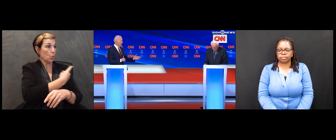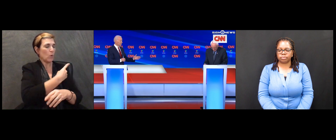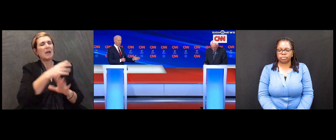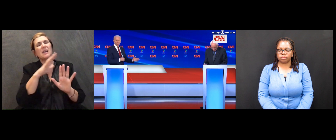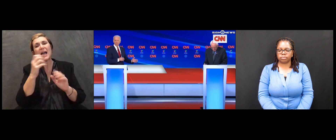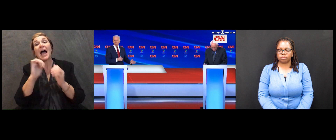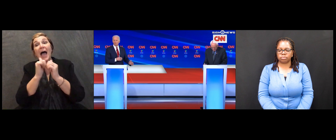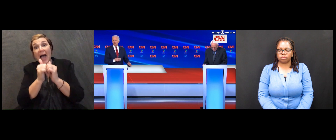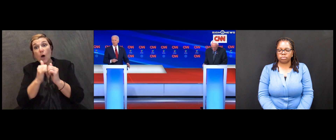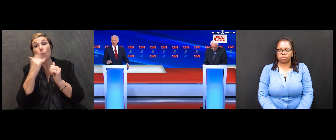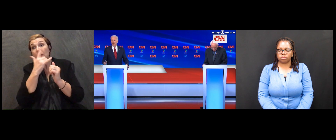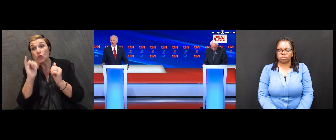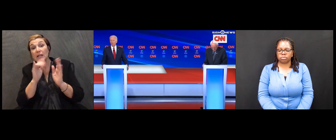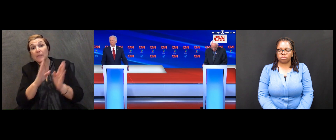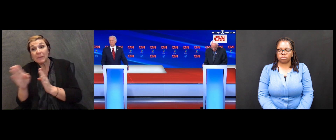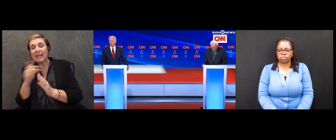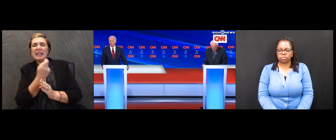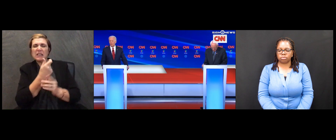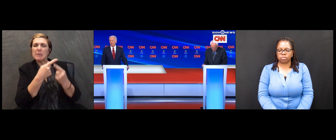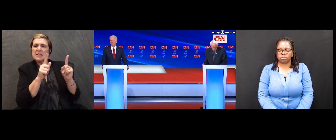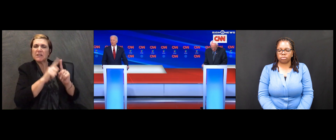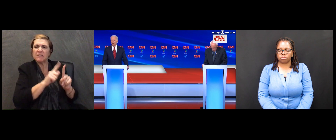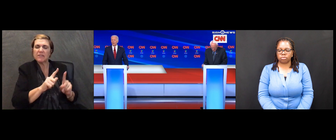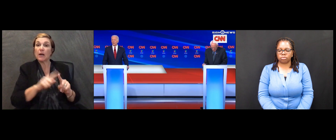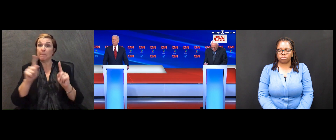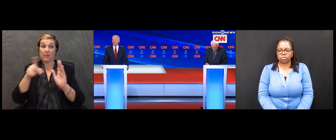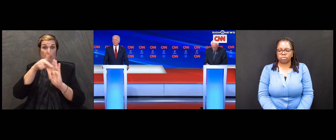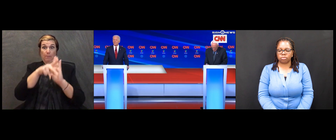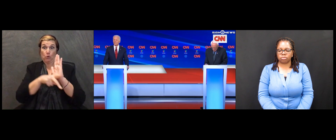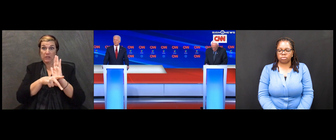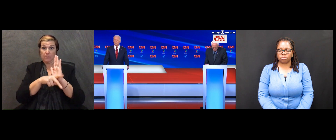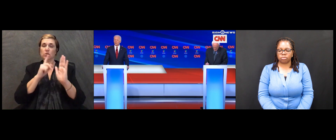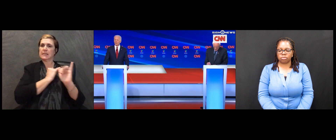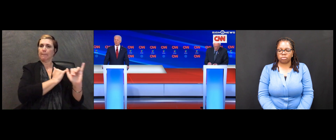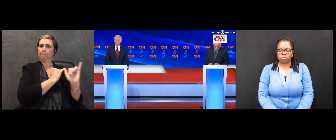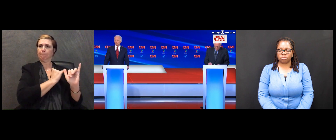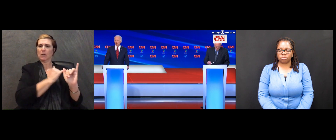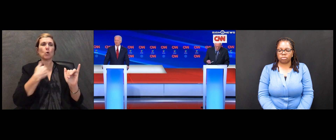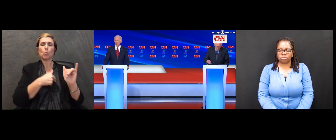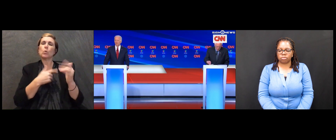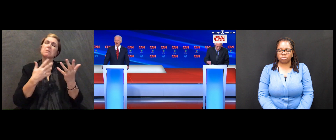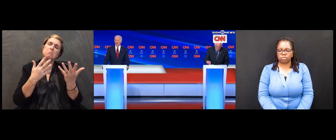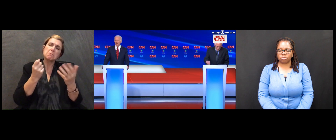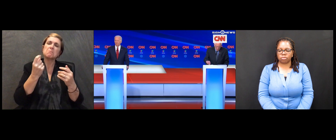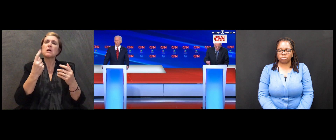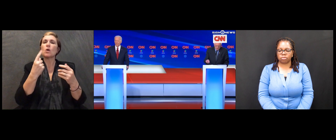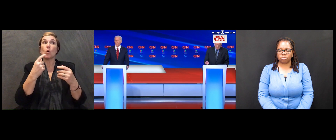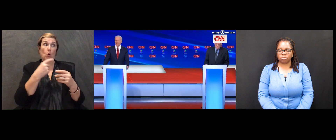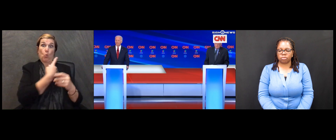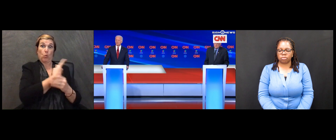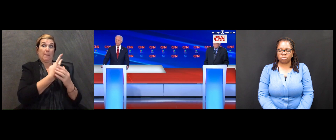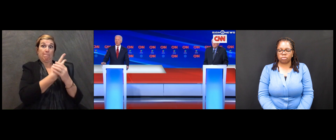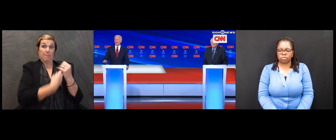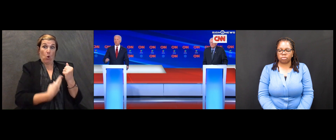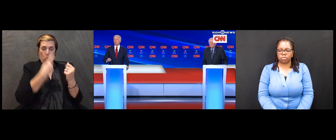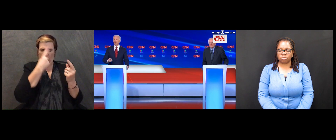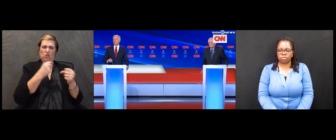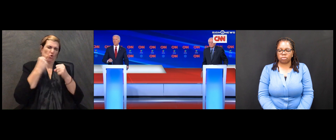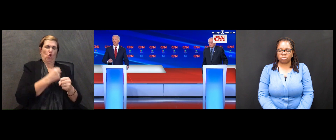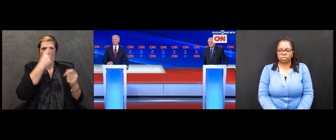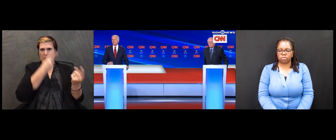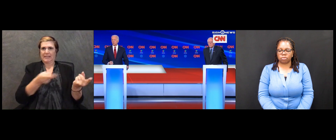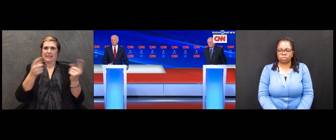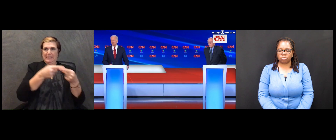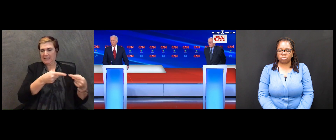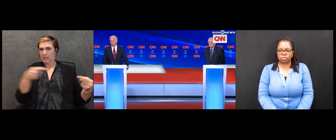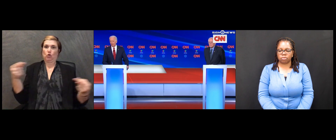it, but we don't disagree on the principle. We fundamentally disagree with this president on everything. This is a man who wants